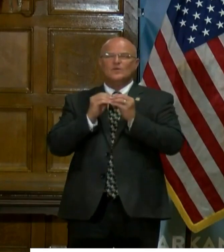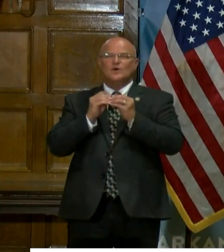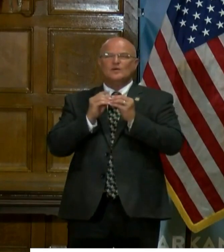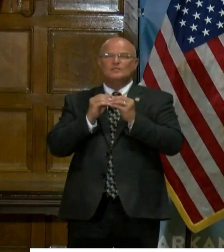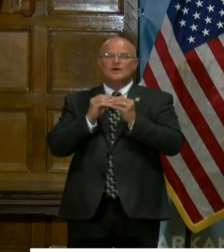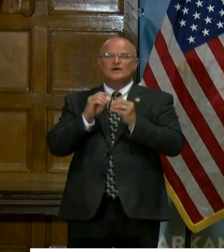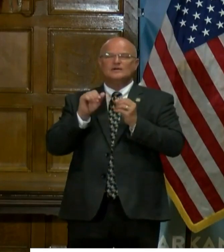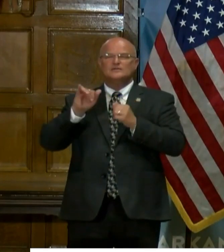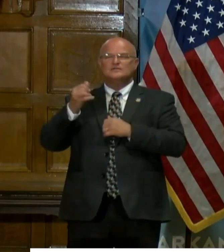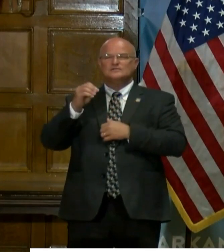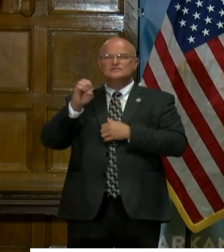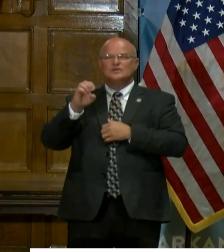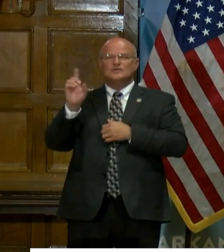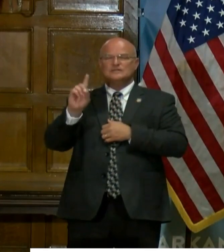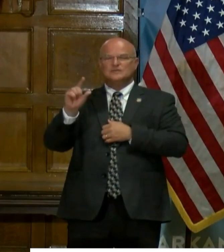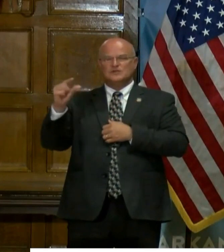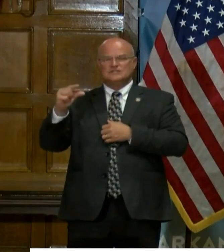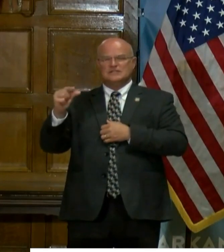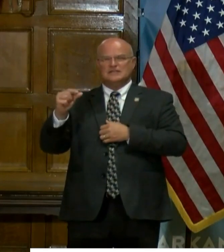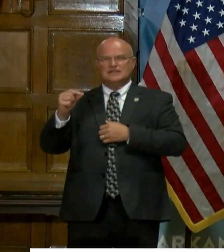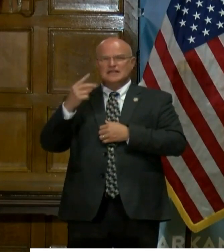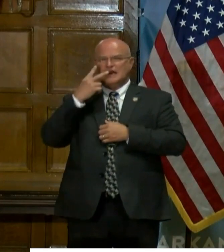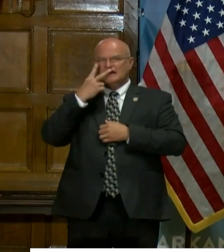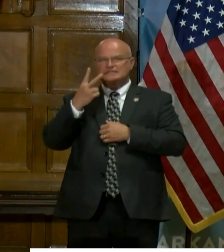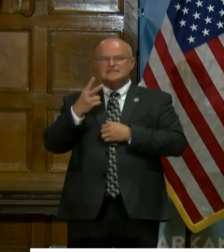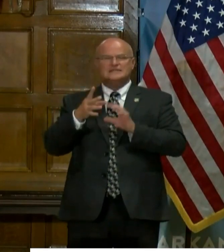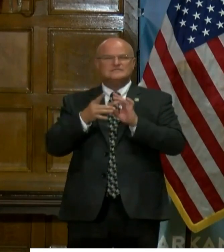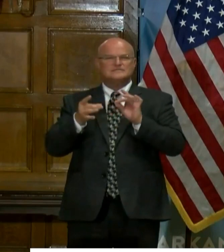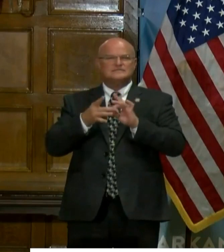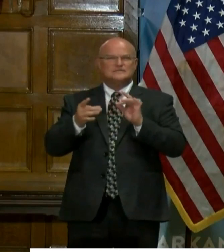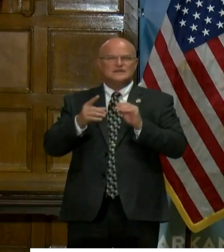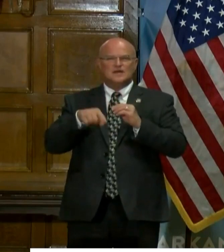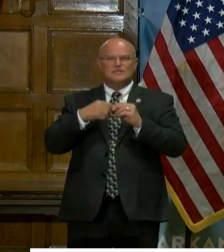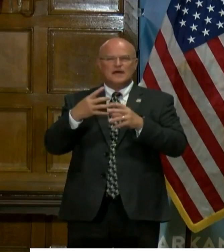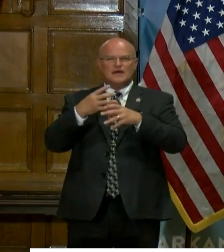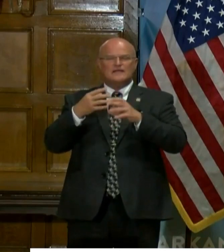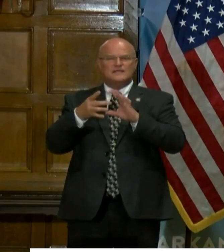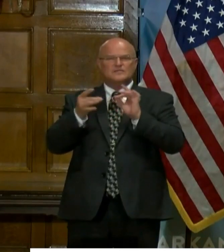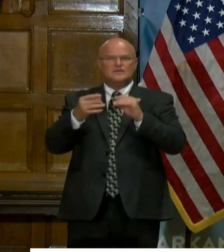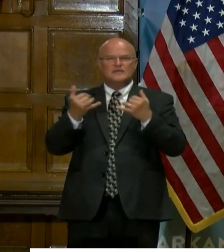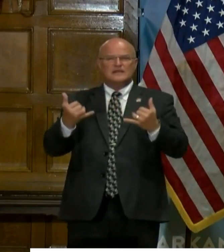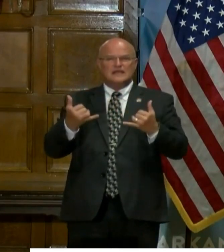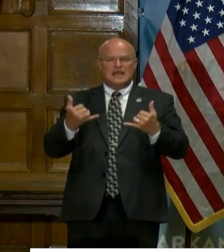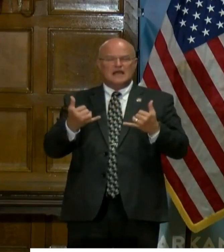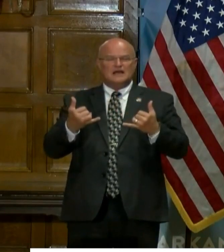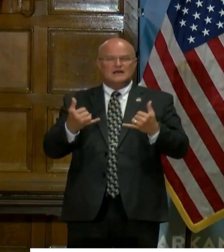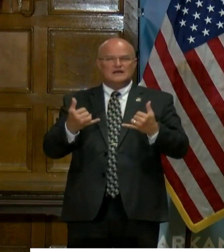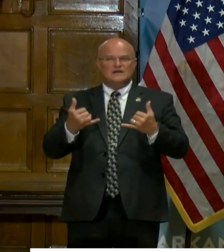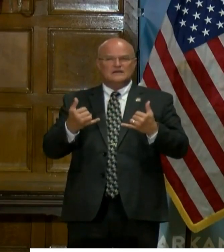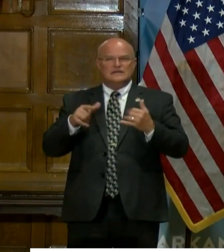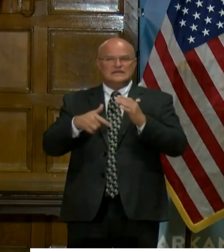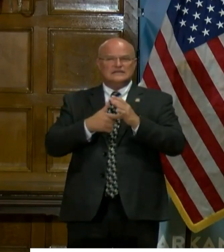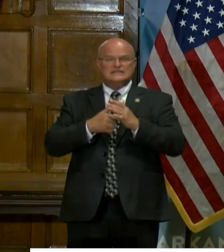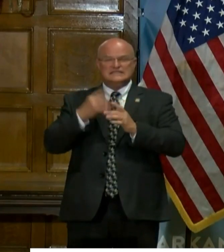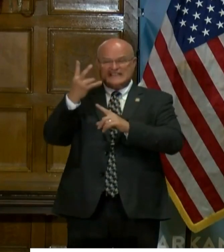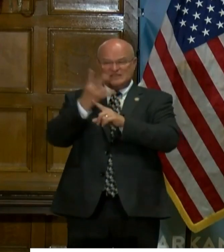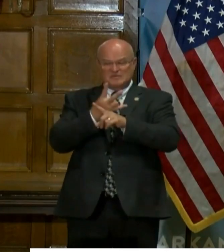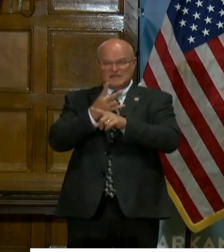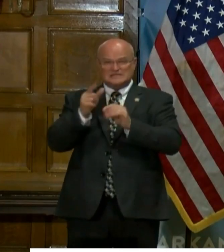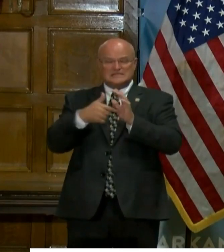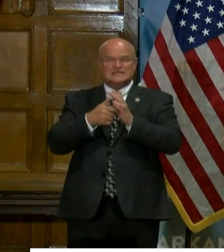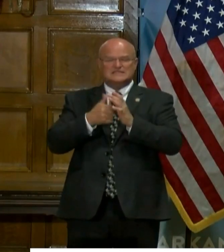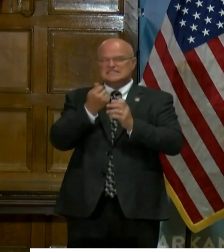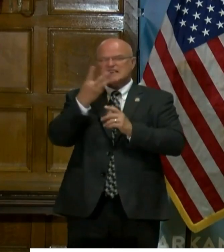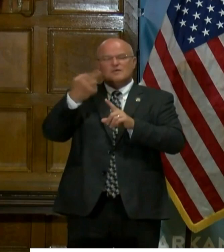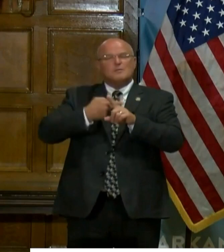Joe Flaherty with the Democrat Gazette. And as you alluded to at the beginning of the briefing, we're now several months into this crisis.